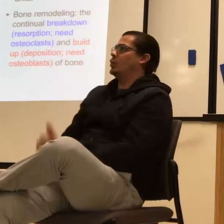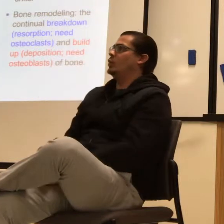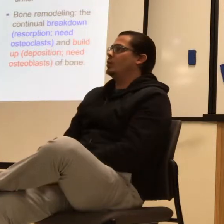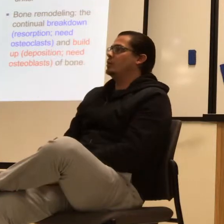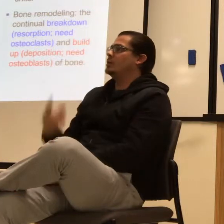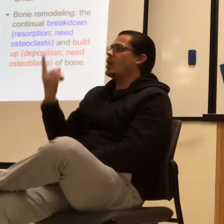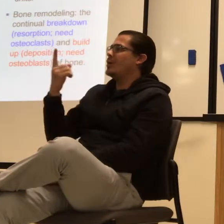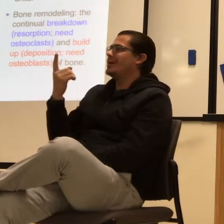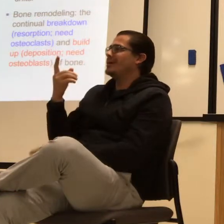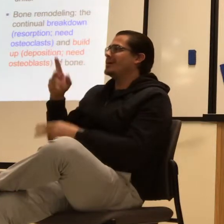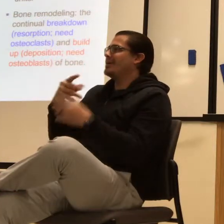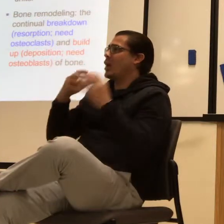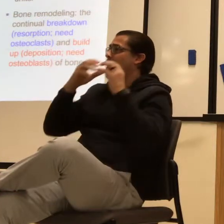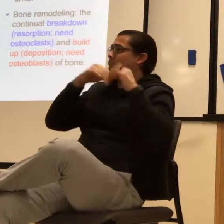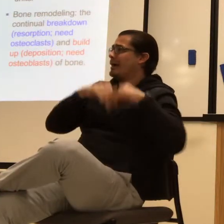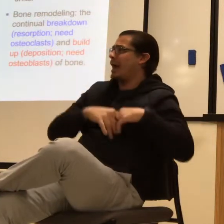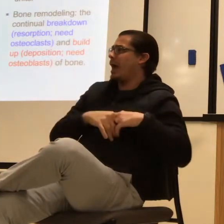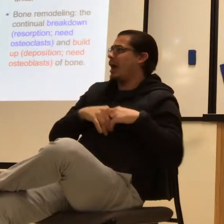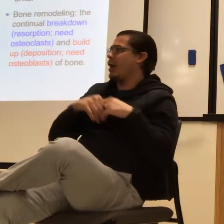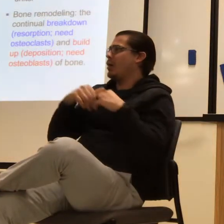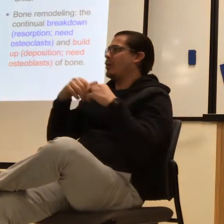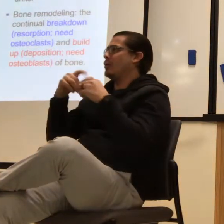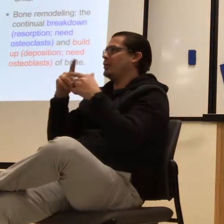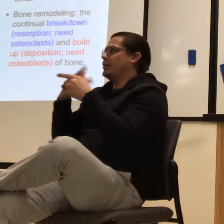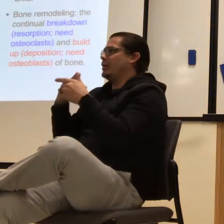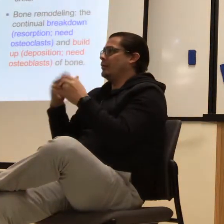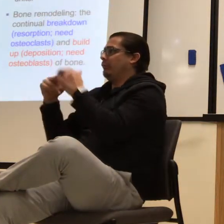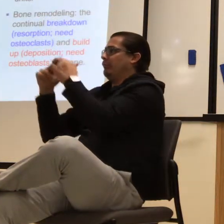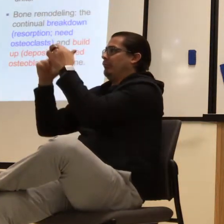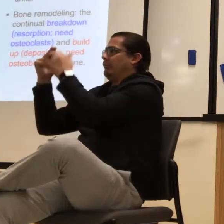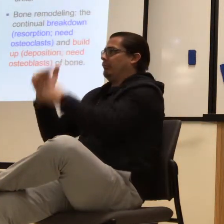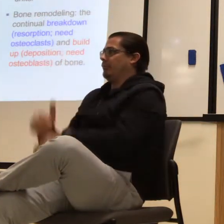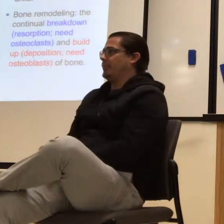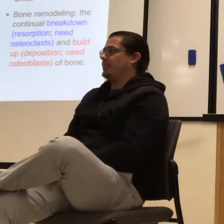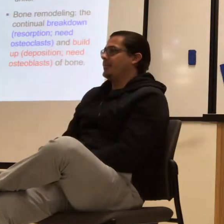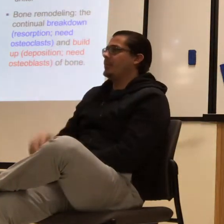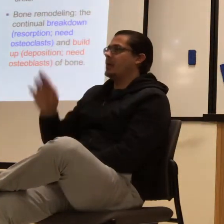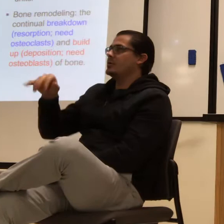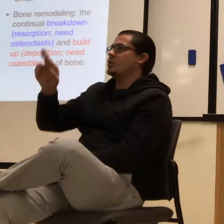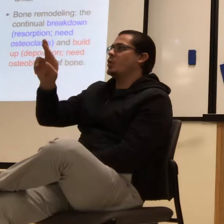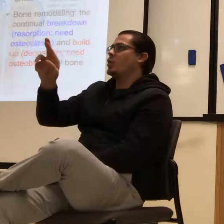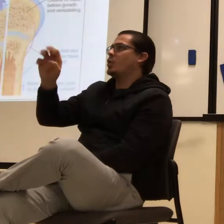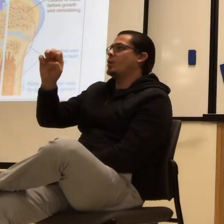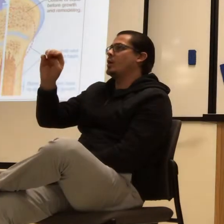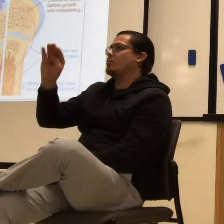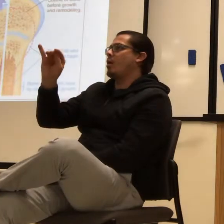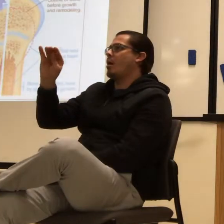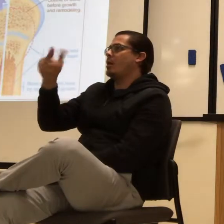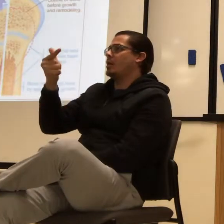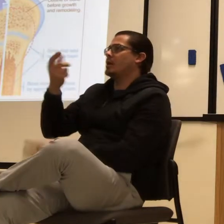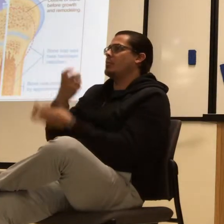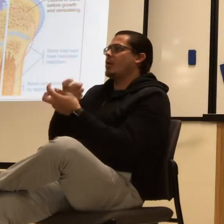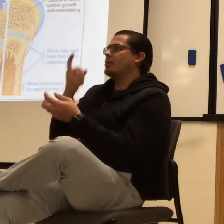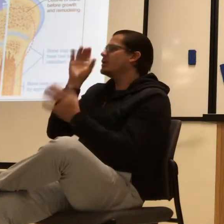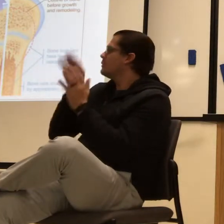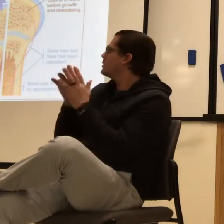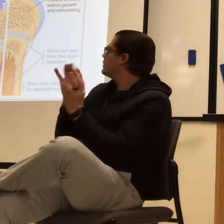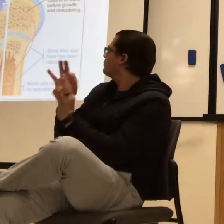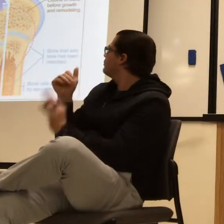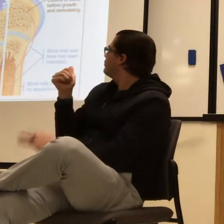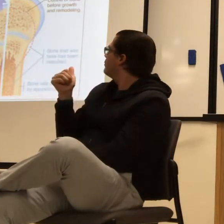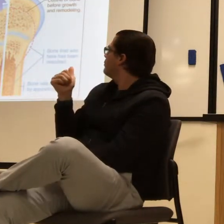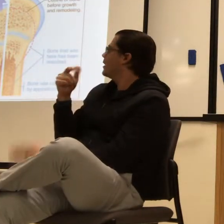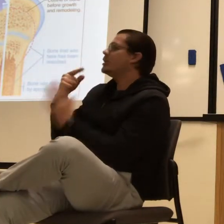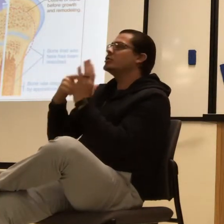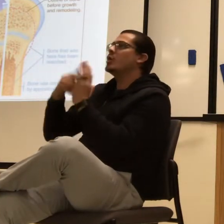there's always this kind of breakdown and deposition when you remodel bone. And now this picture is pretty useful. It shows why